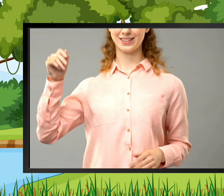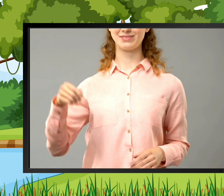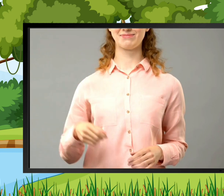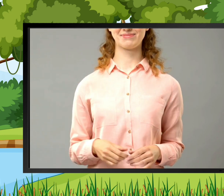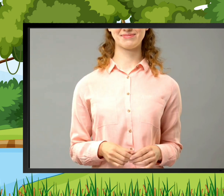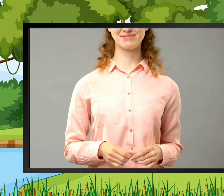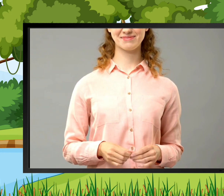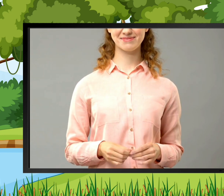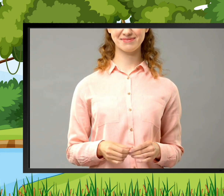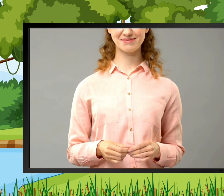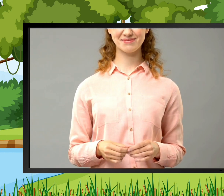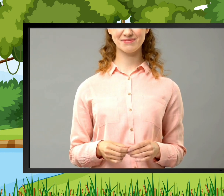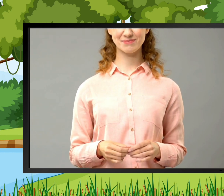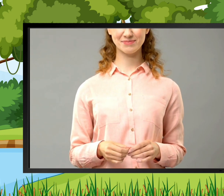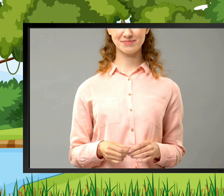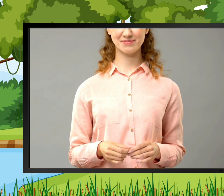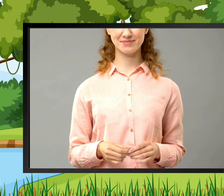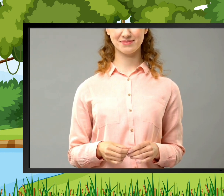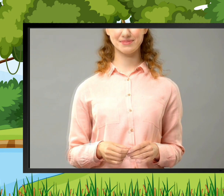Bye.